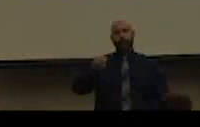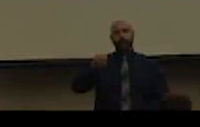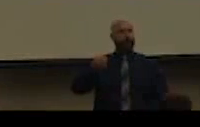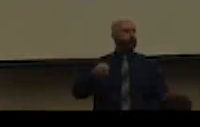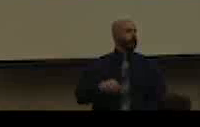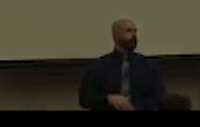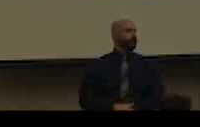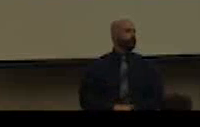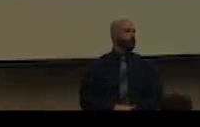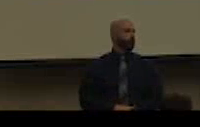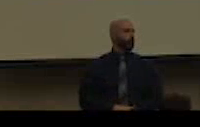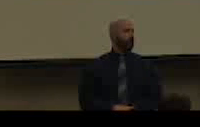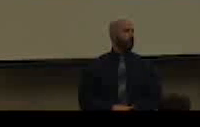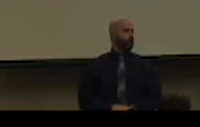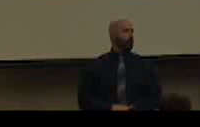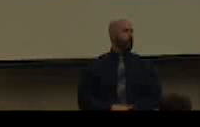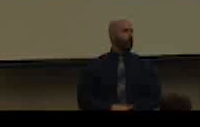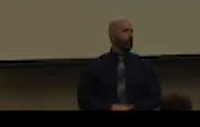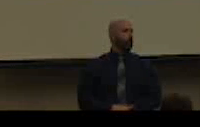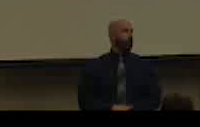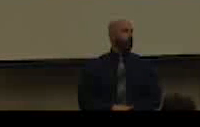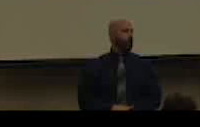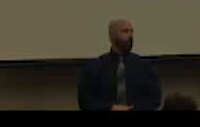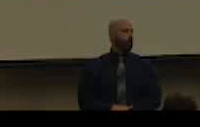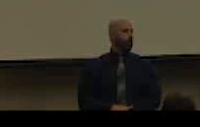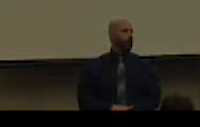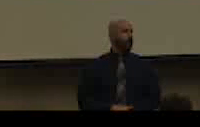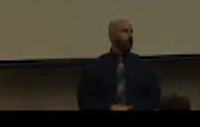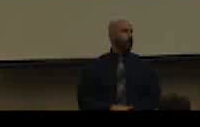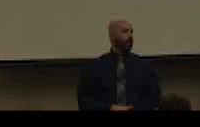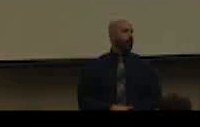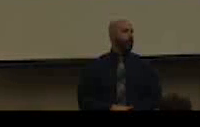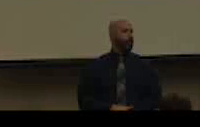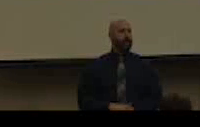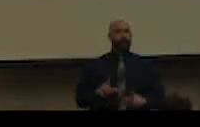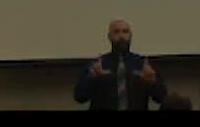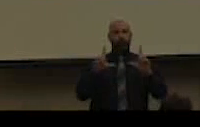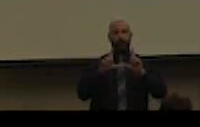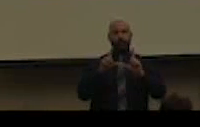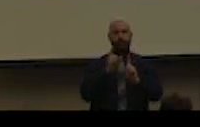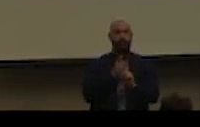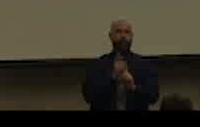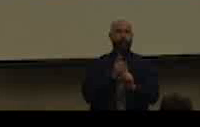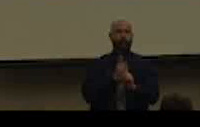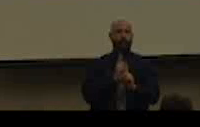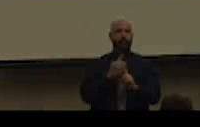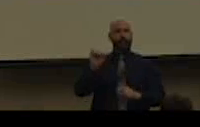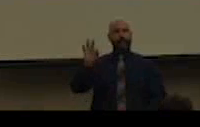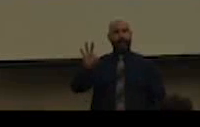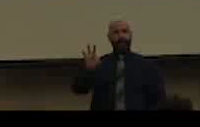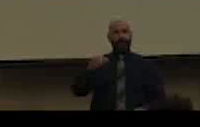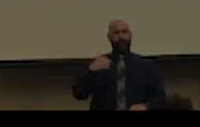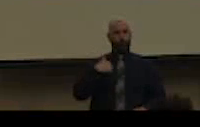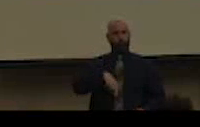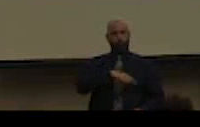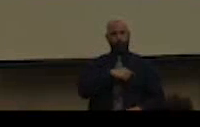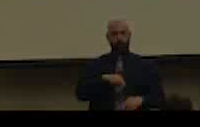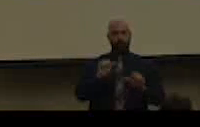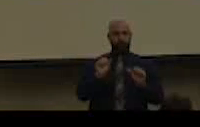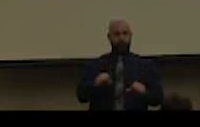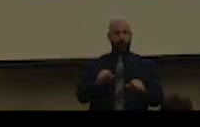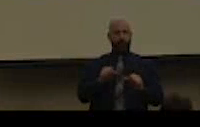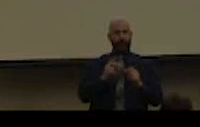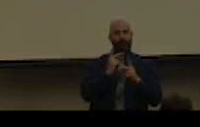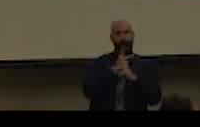I just wanted to say, as it relates to the licensing issues, if we could just find a better way to